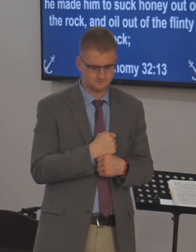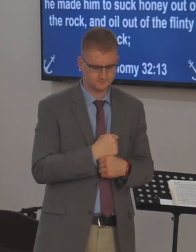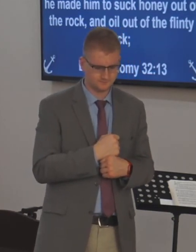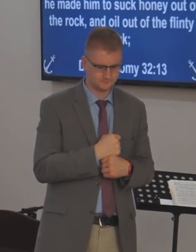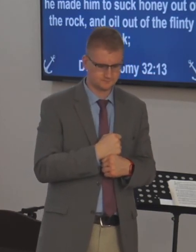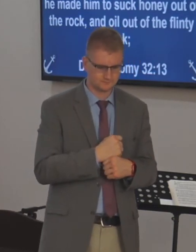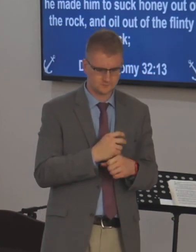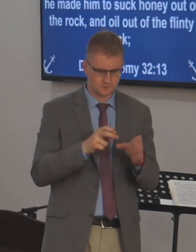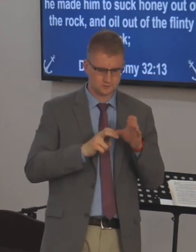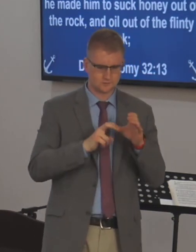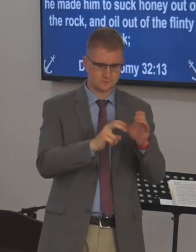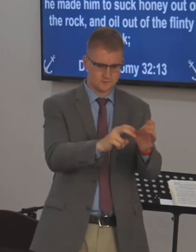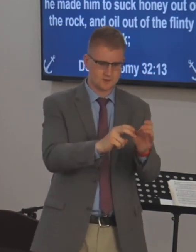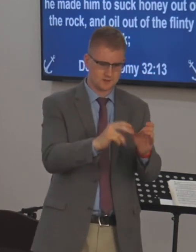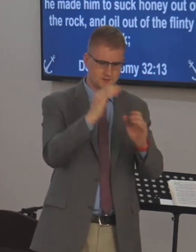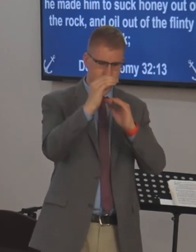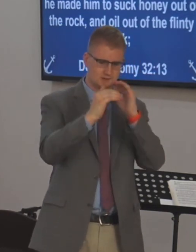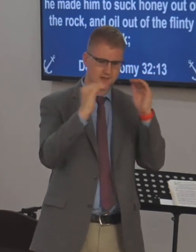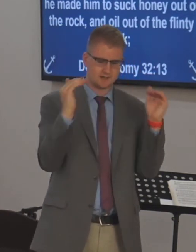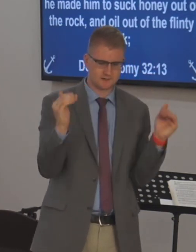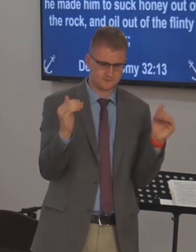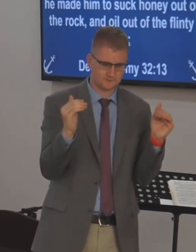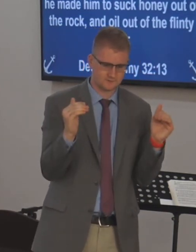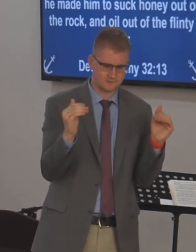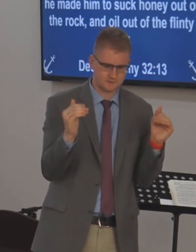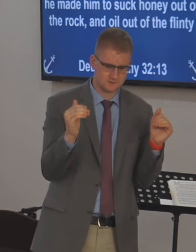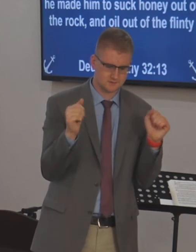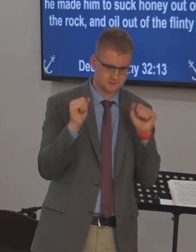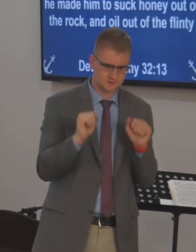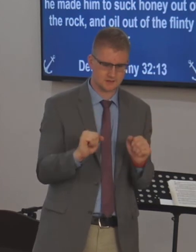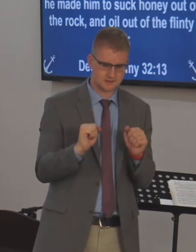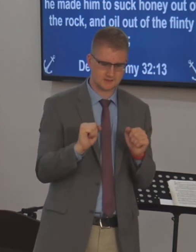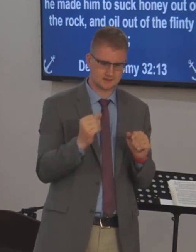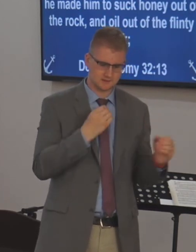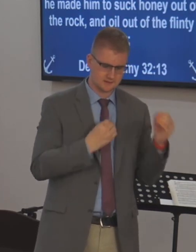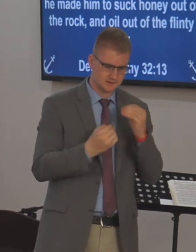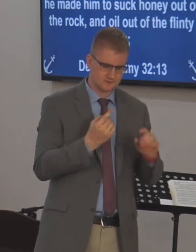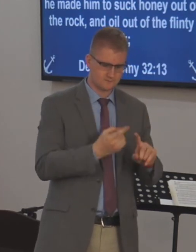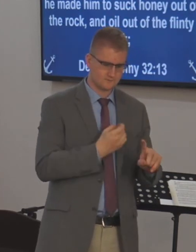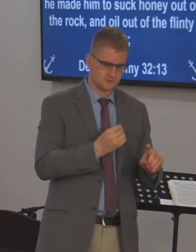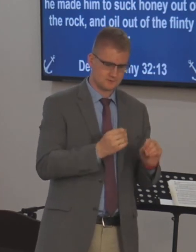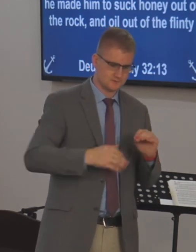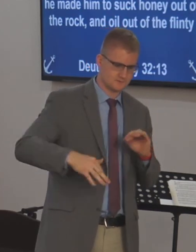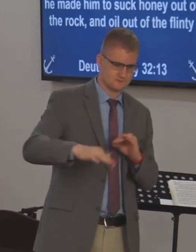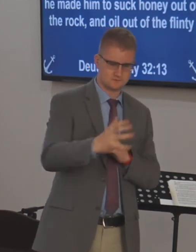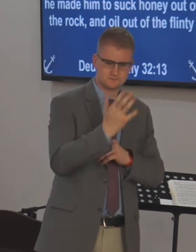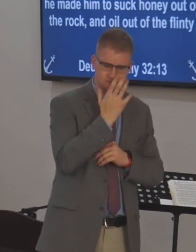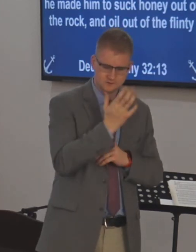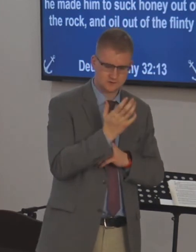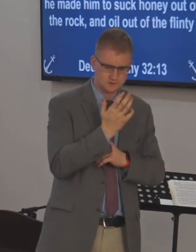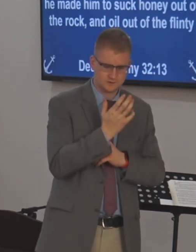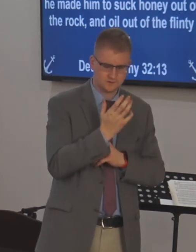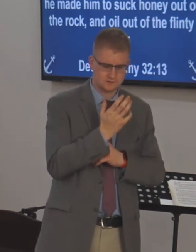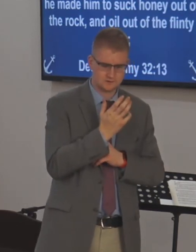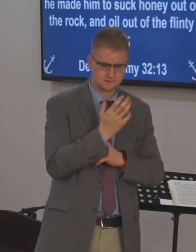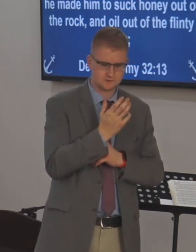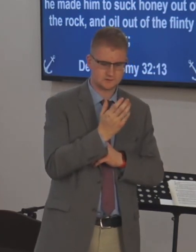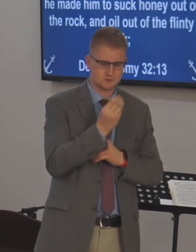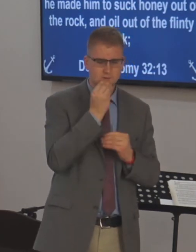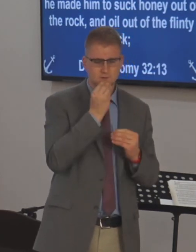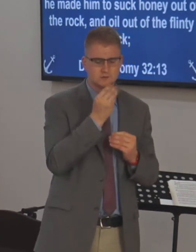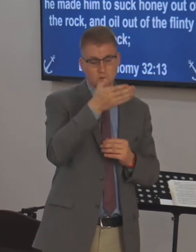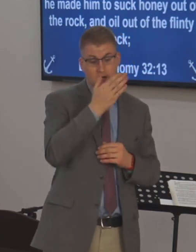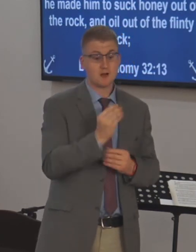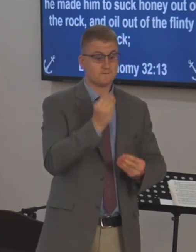might eat the increase of the fields, and he might him to suck honey out of the rocks. He fed them. He took care of an